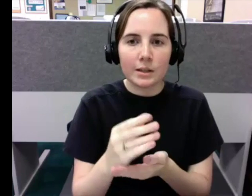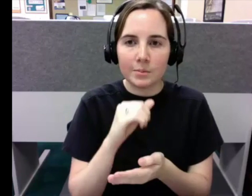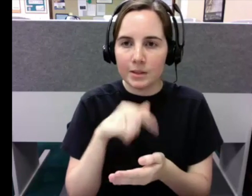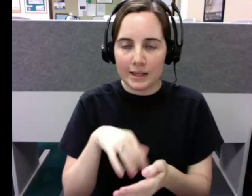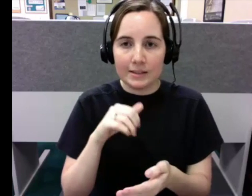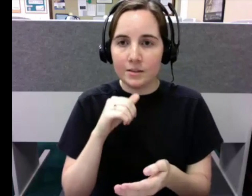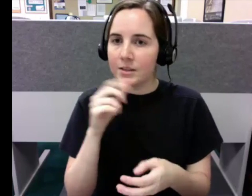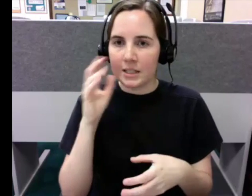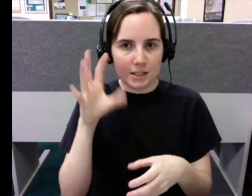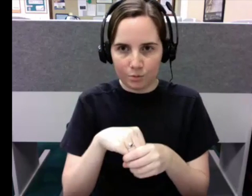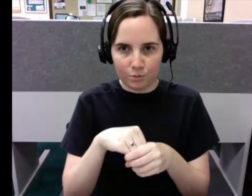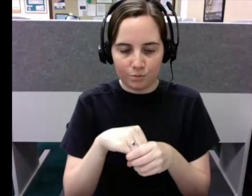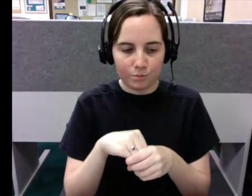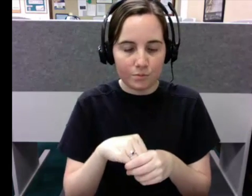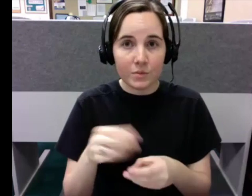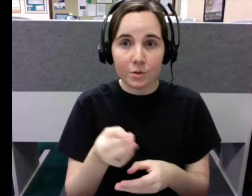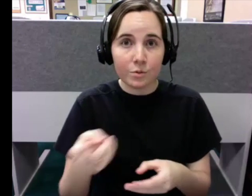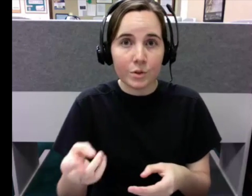Resources, or things you own.